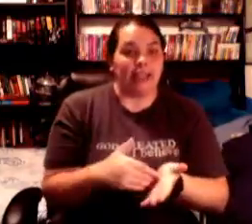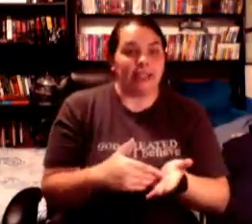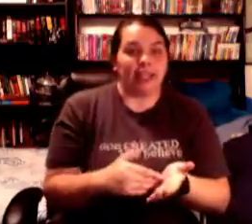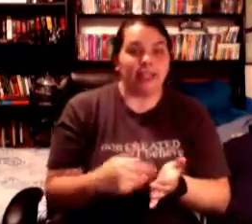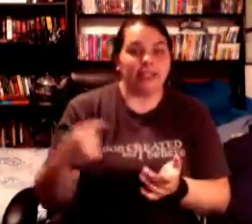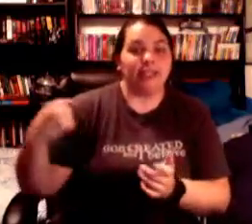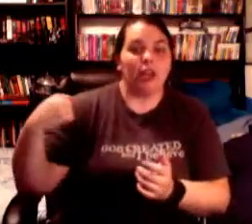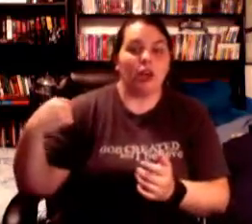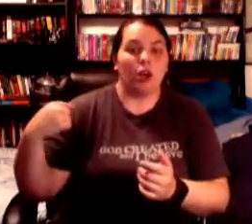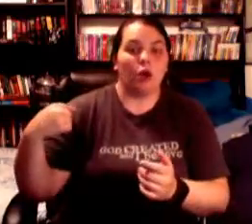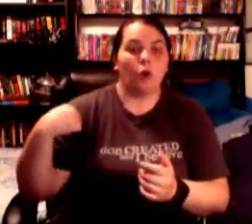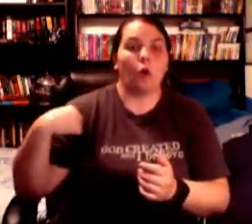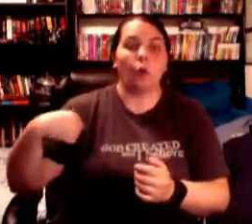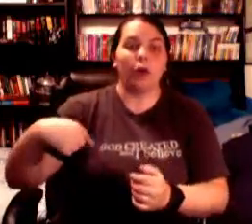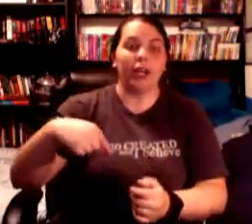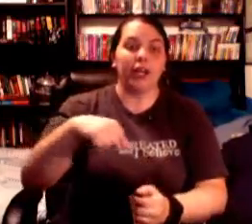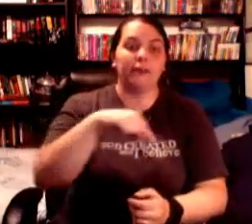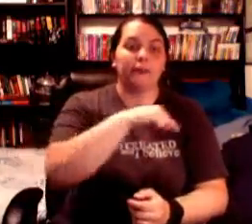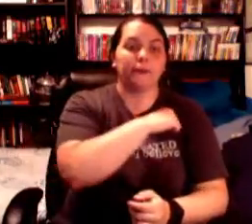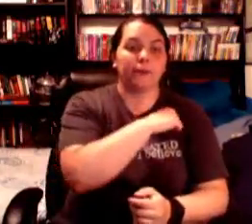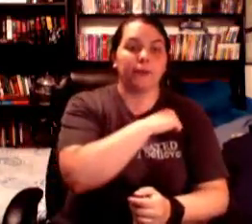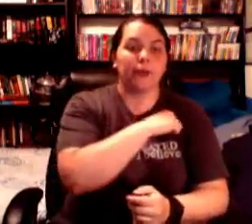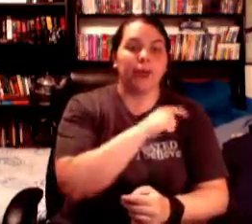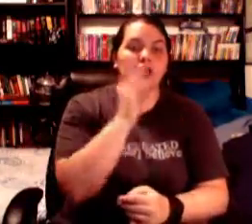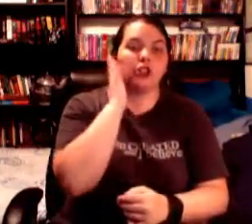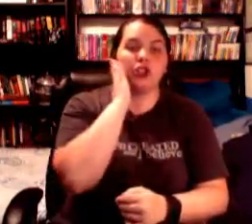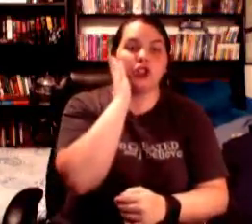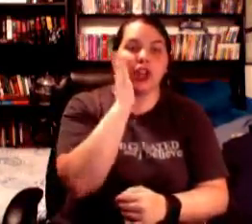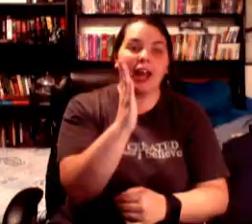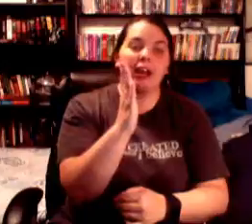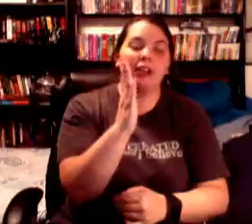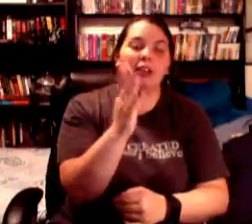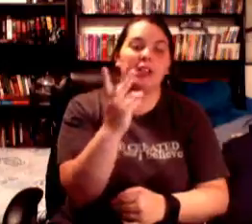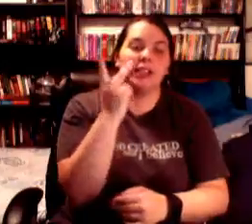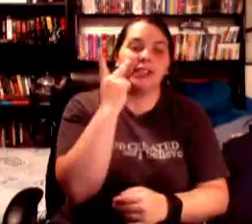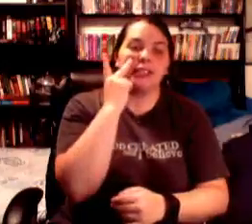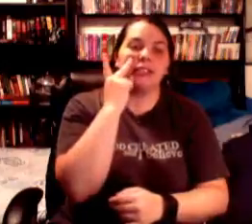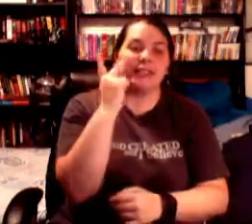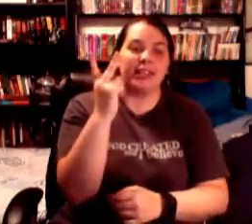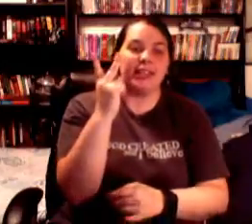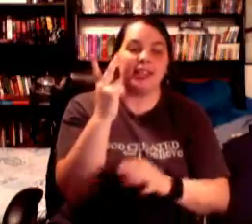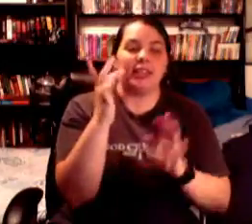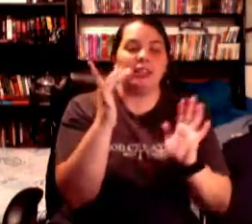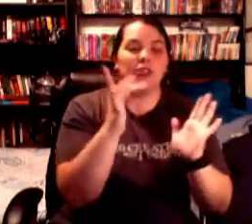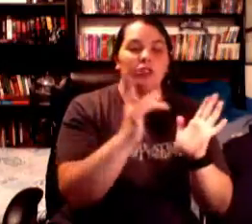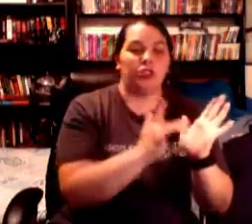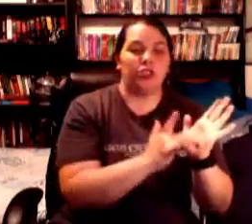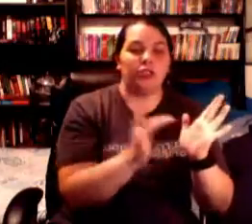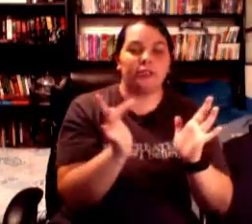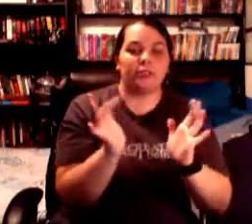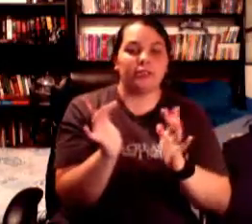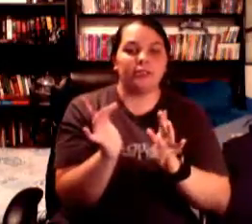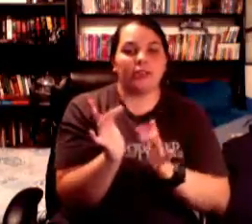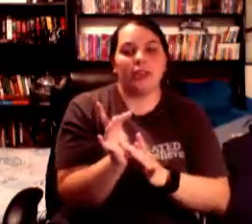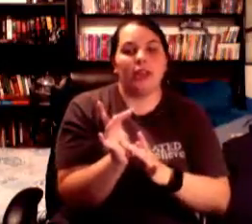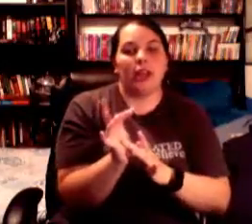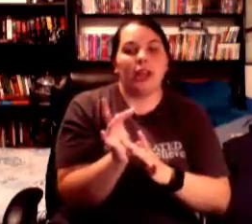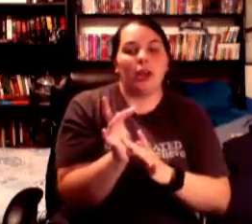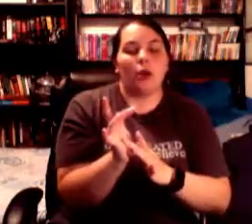Again, it is, we shall see Jesus.